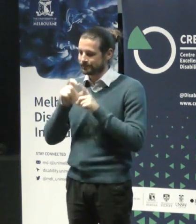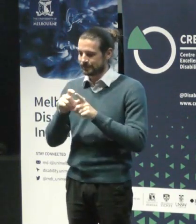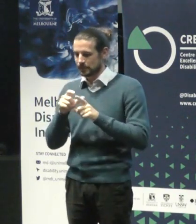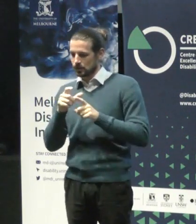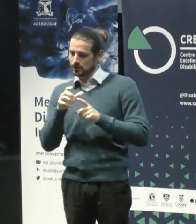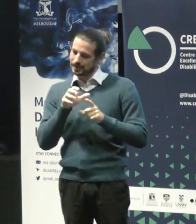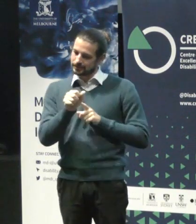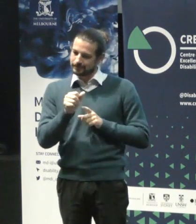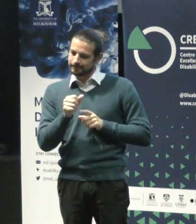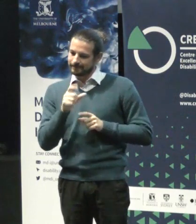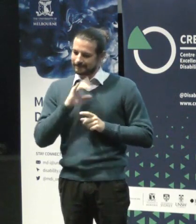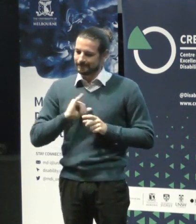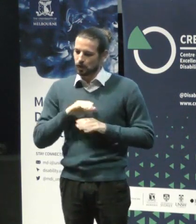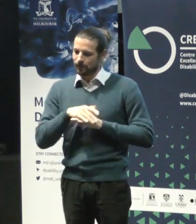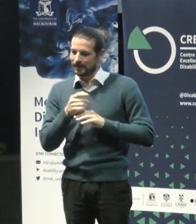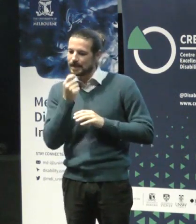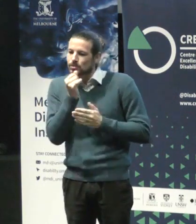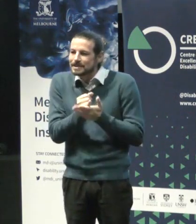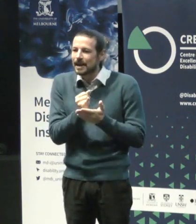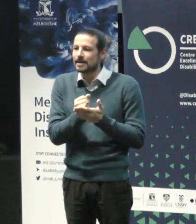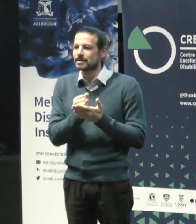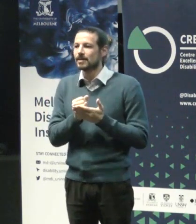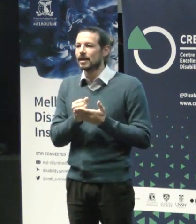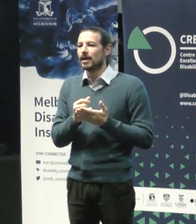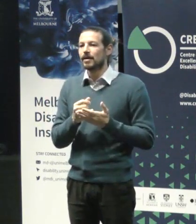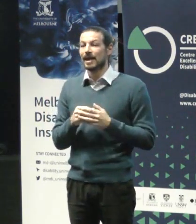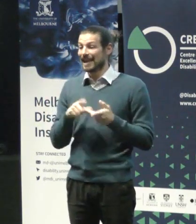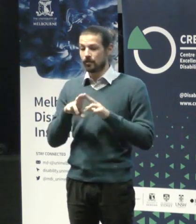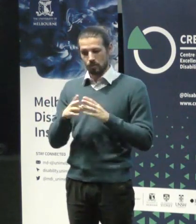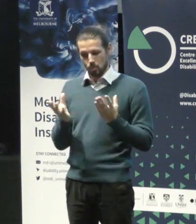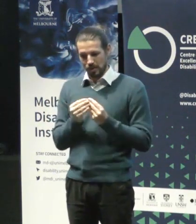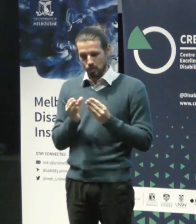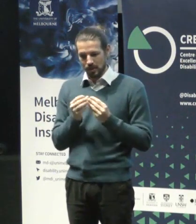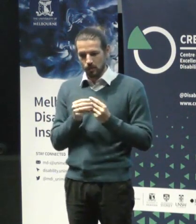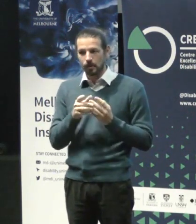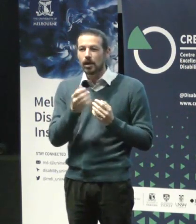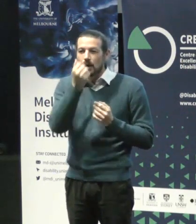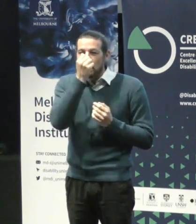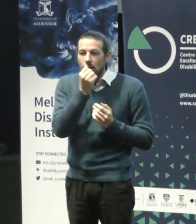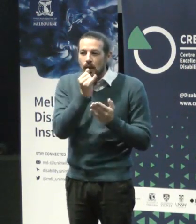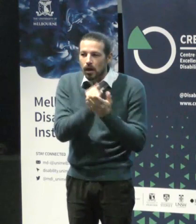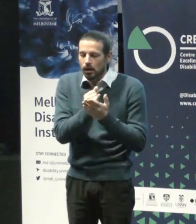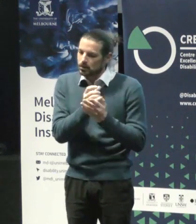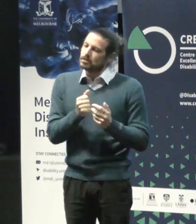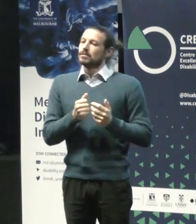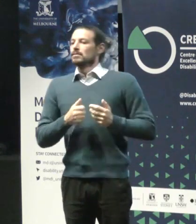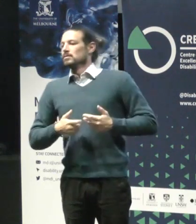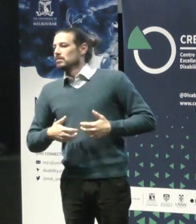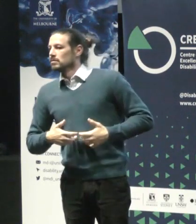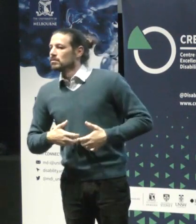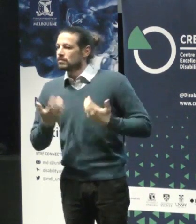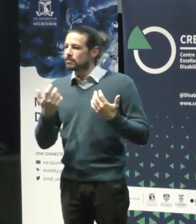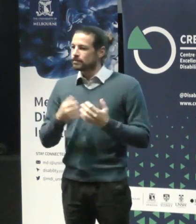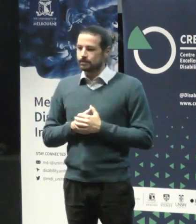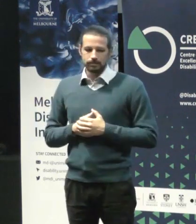mistakes, things they forget to do, people aren't perfect. But when you're with someone too much, it becomes too much. And then, of course, if you're